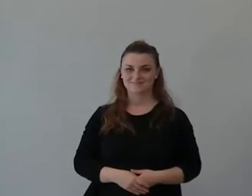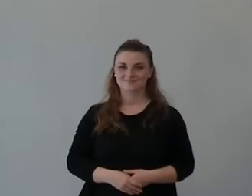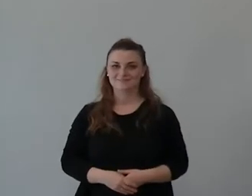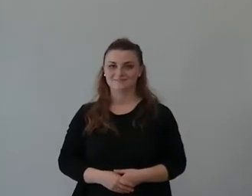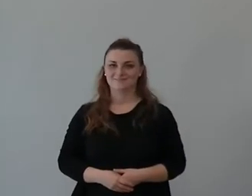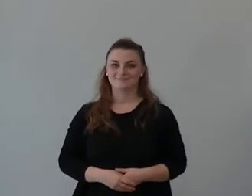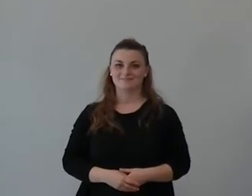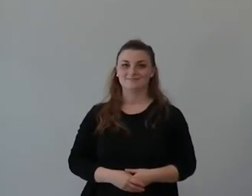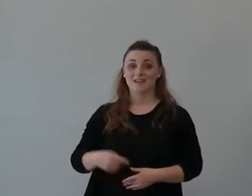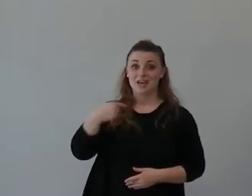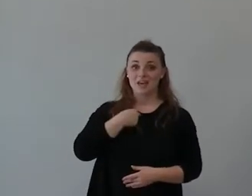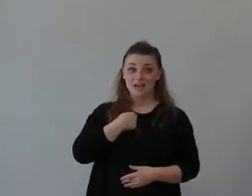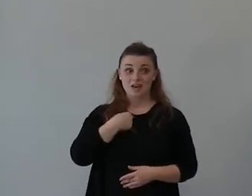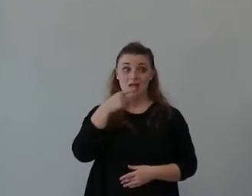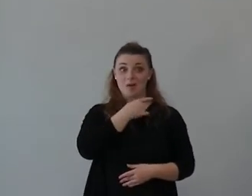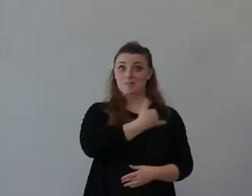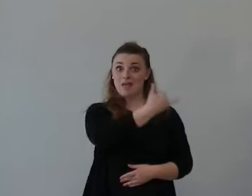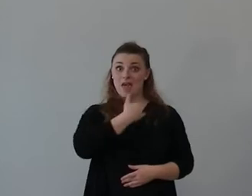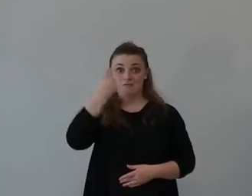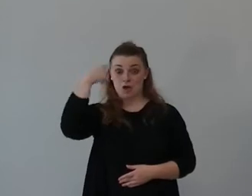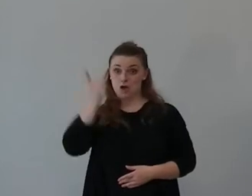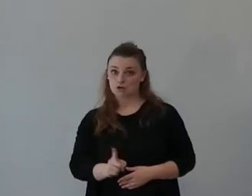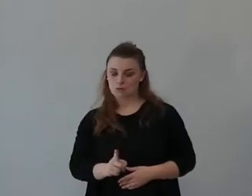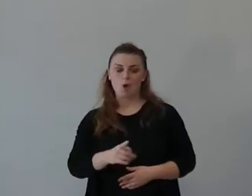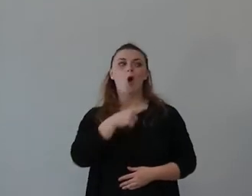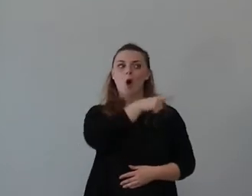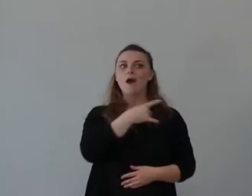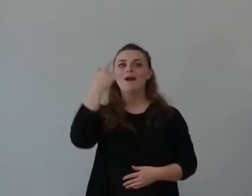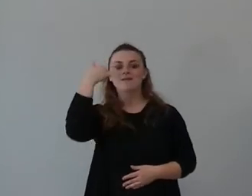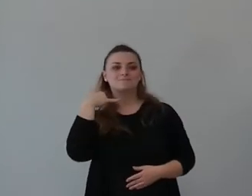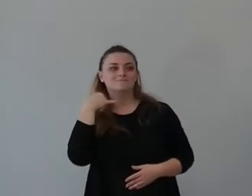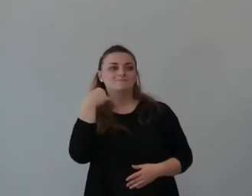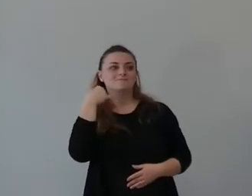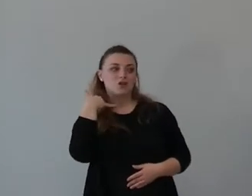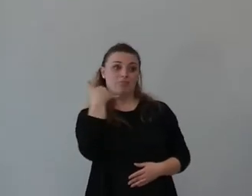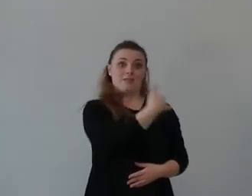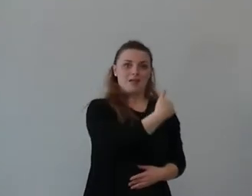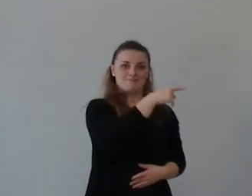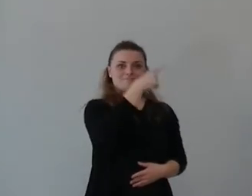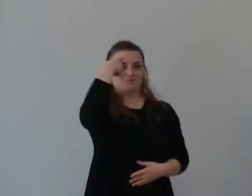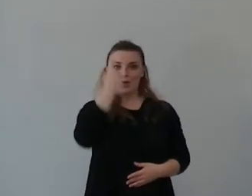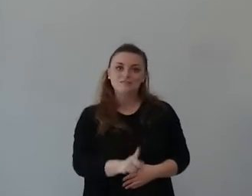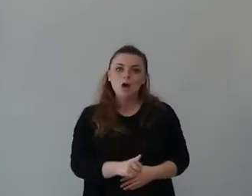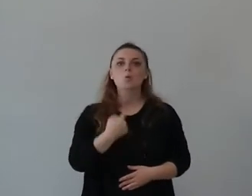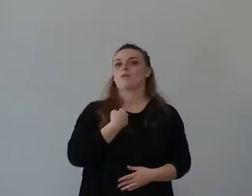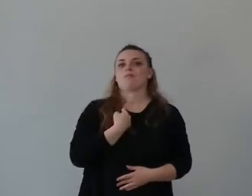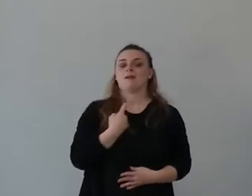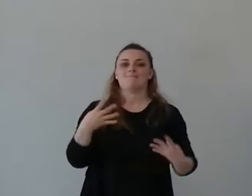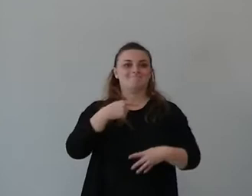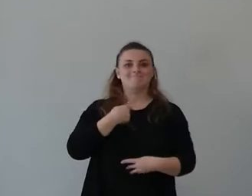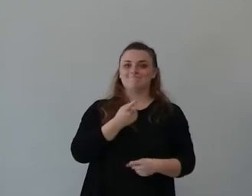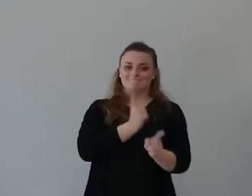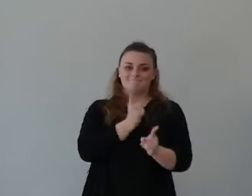quando lei mi avrebbe telefonato e lei non sapeva quando io l'avrei telefonato. E quindi dovevamo essere pronti col